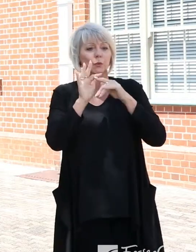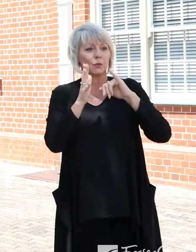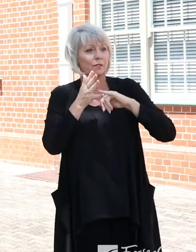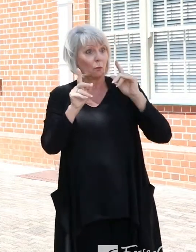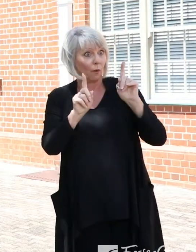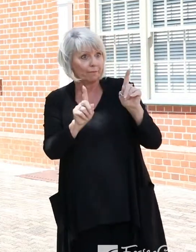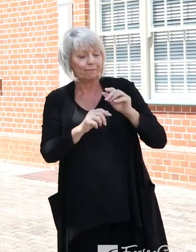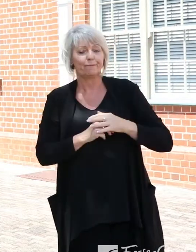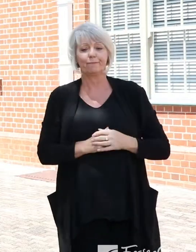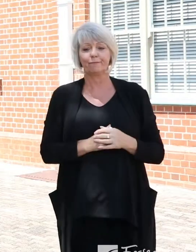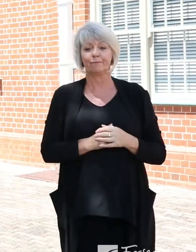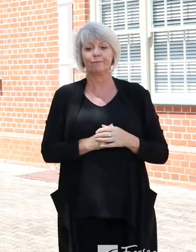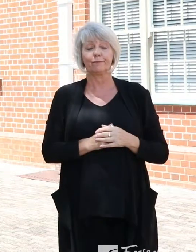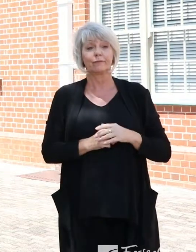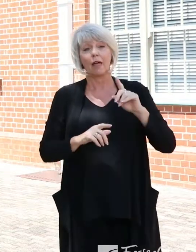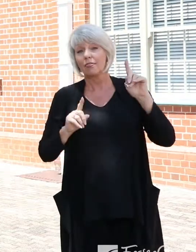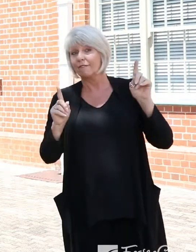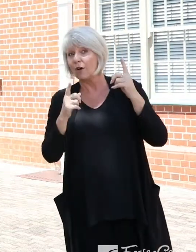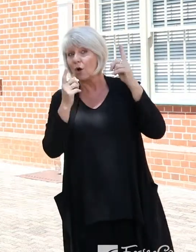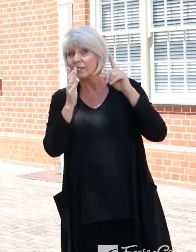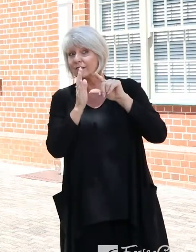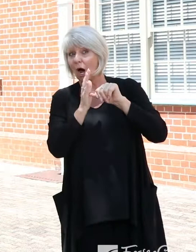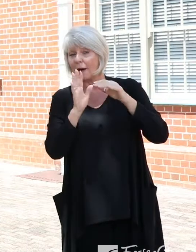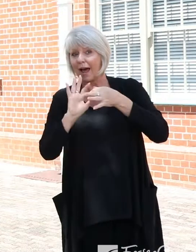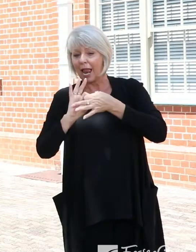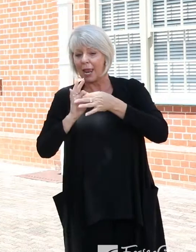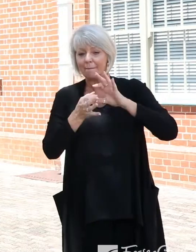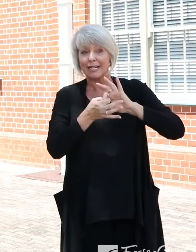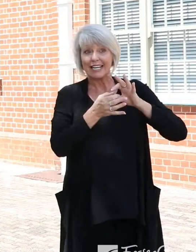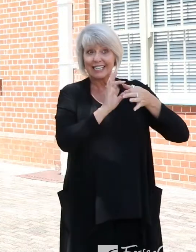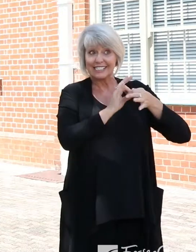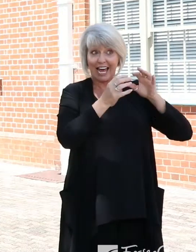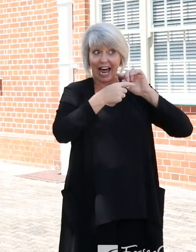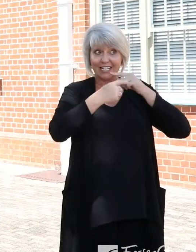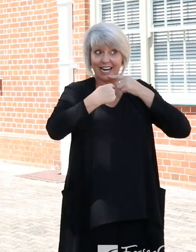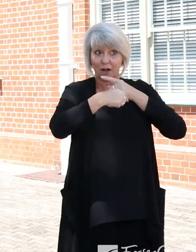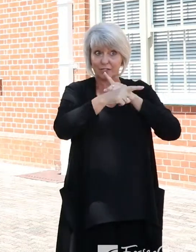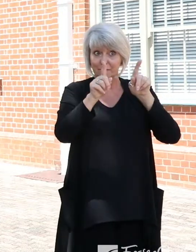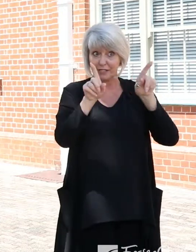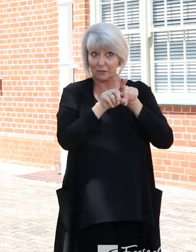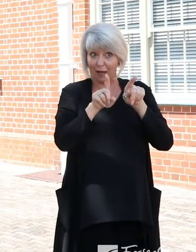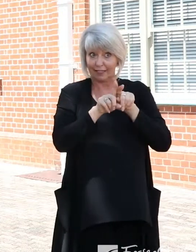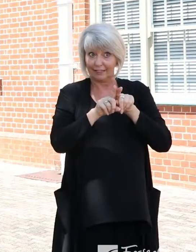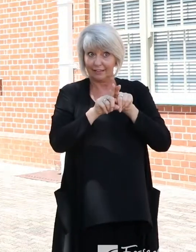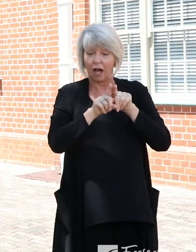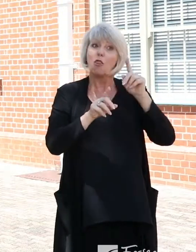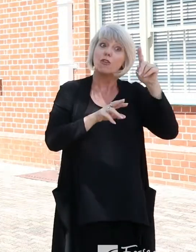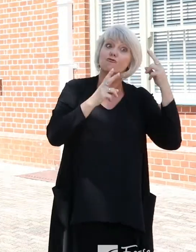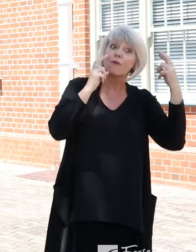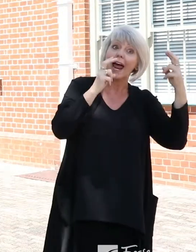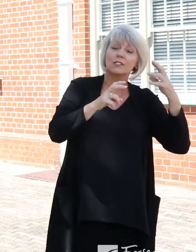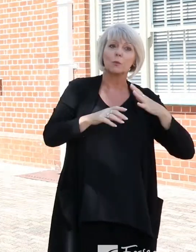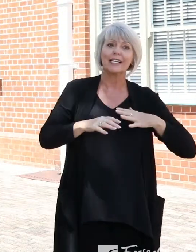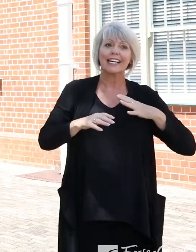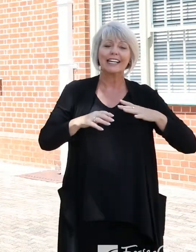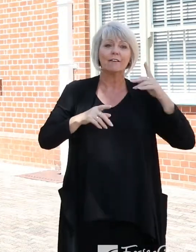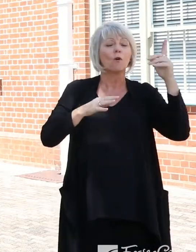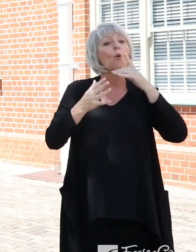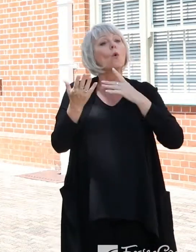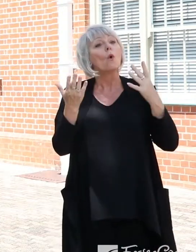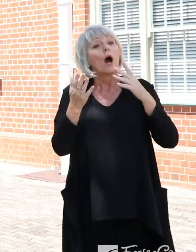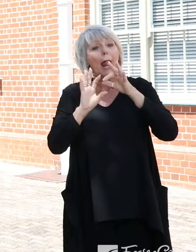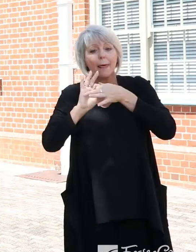is our first Olympics announcement as well, because these trains will be needed for the Olympics for our Cross River